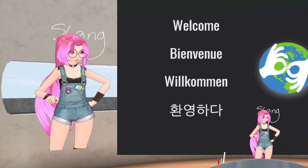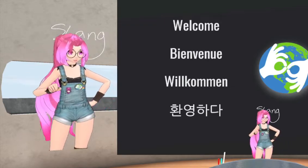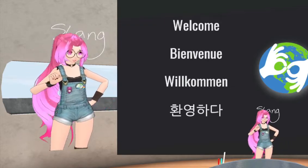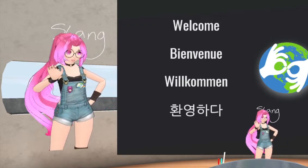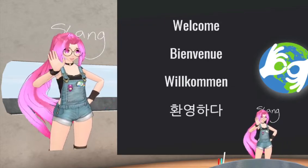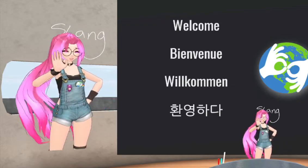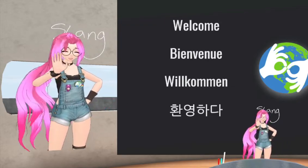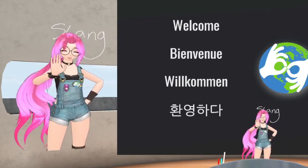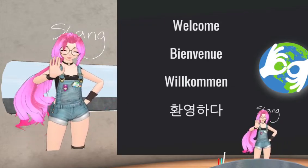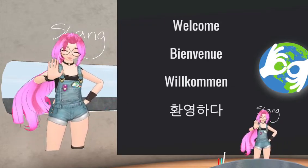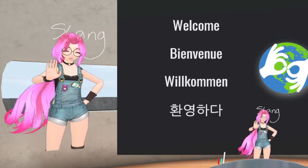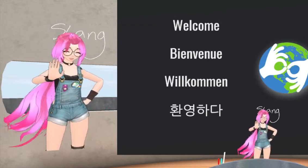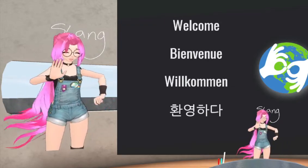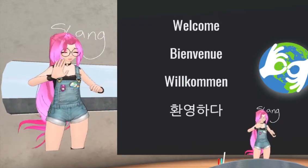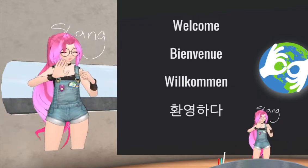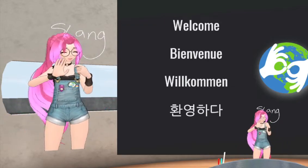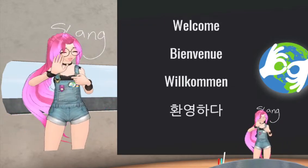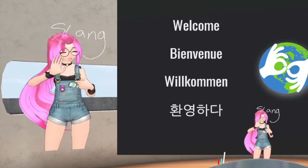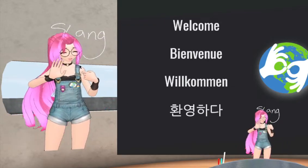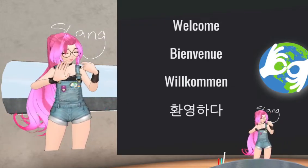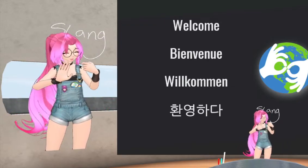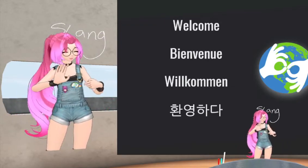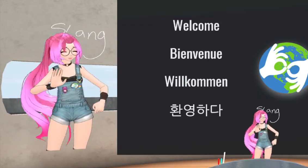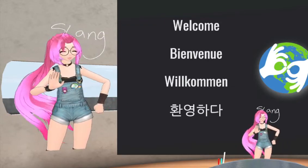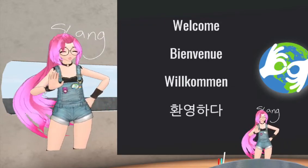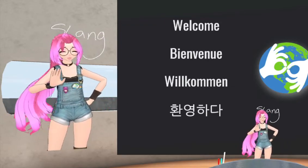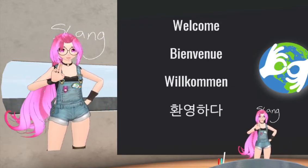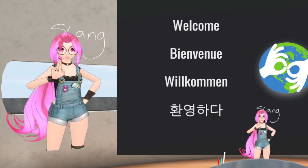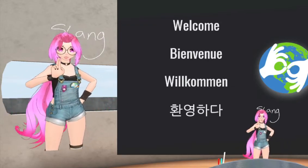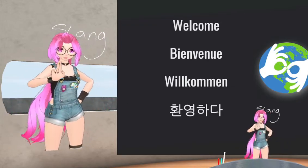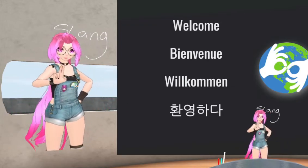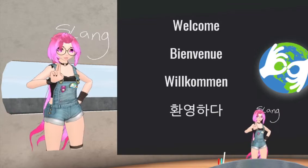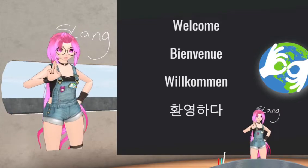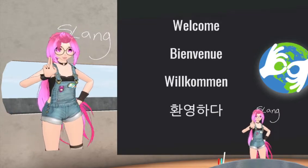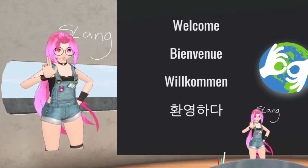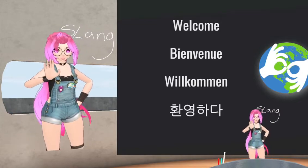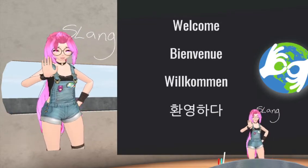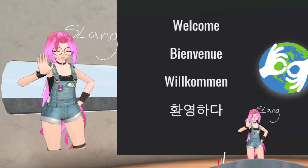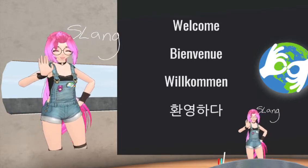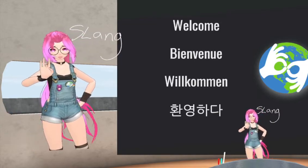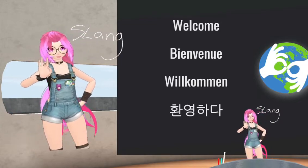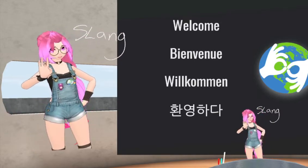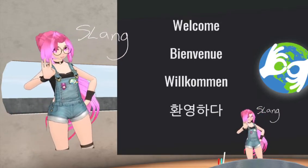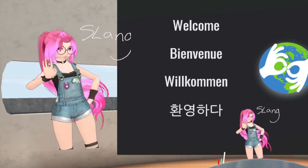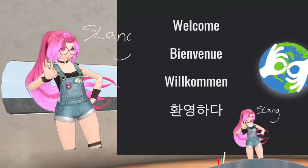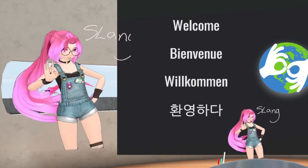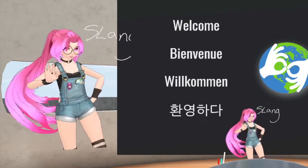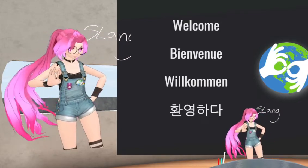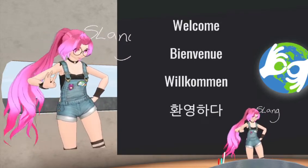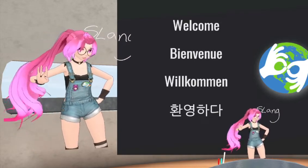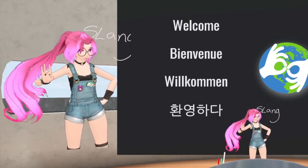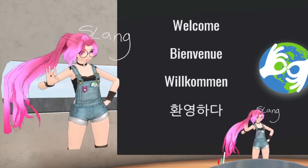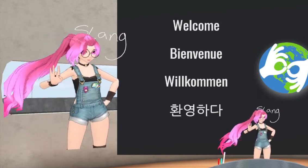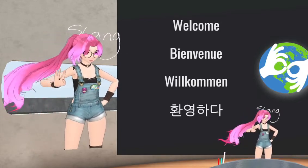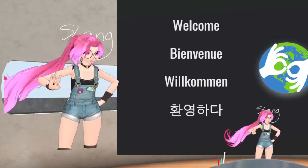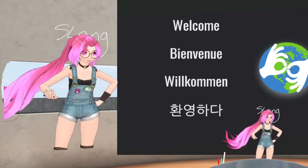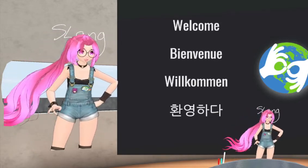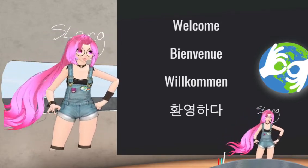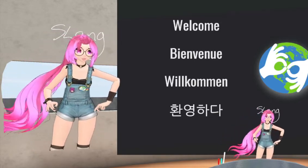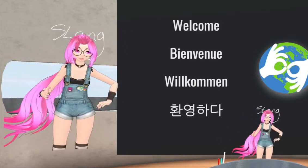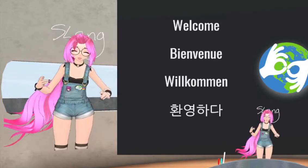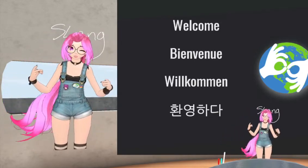yourself. But I will show you a sign slang, and you try and guess what it means, alright? And if you guys